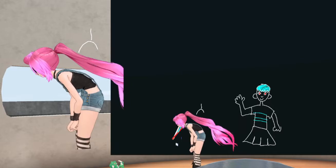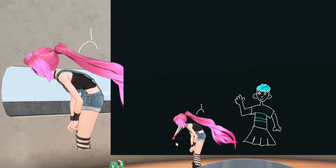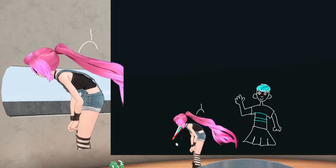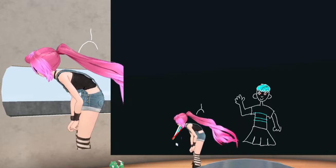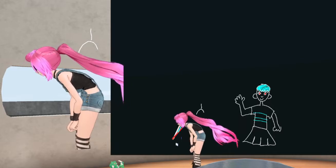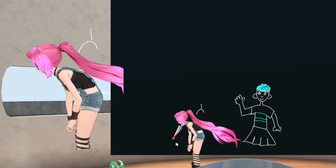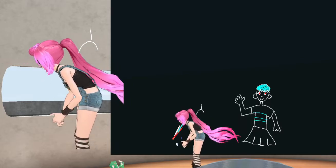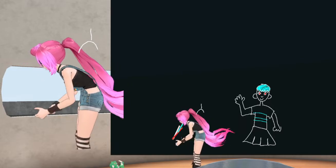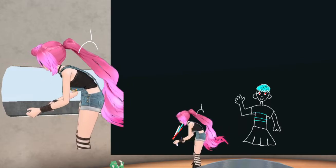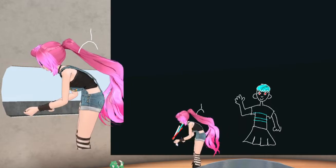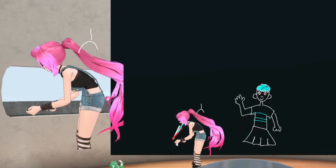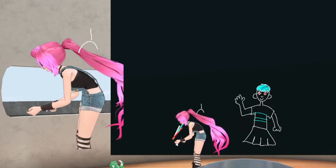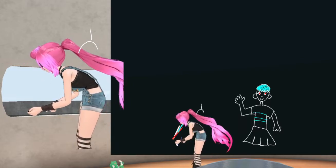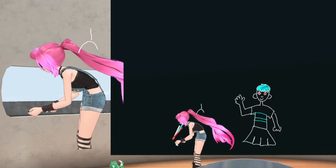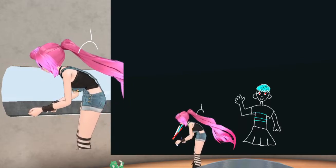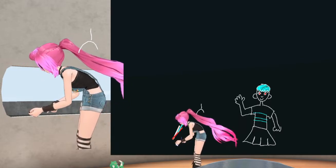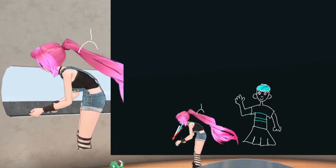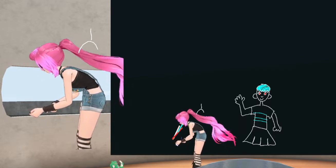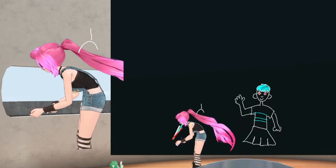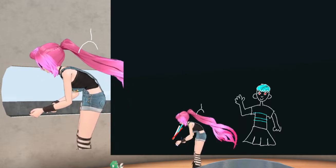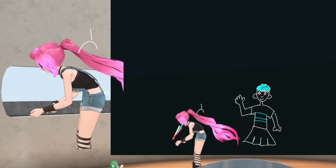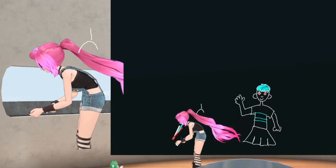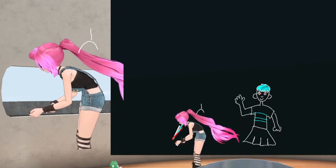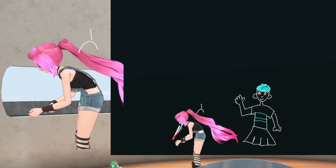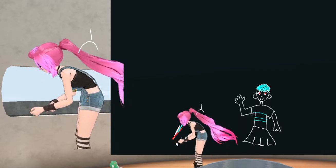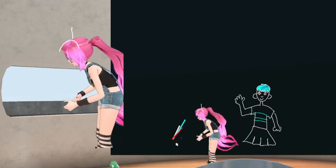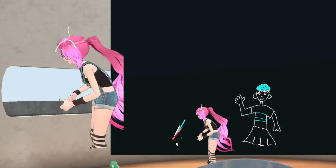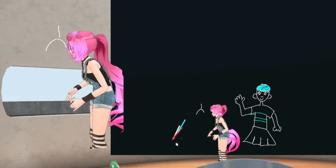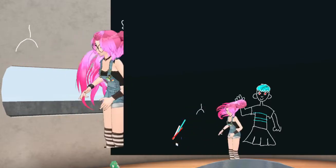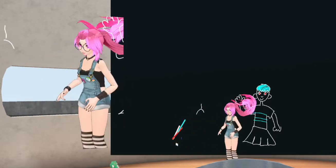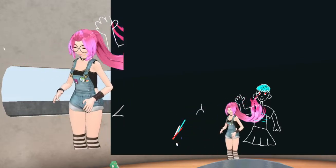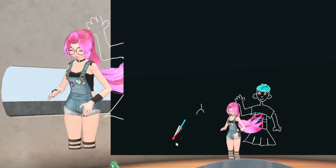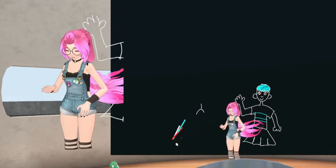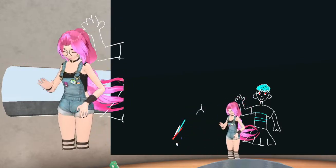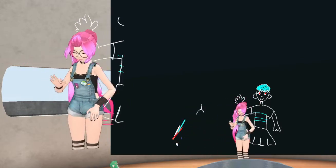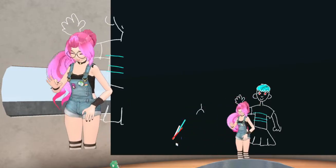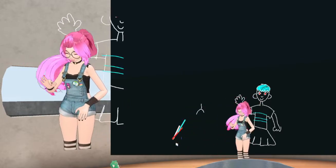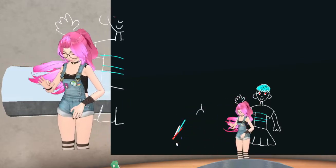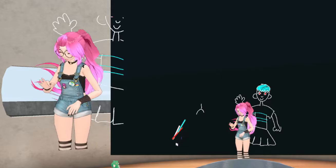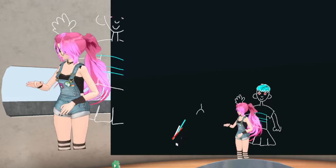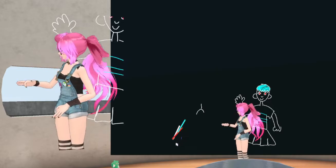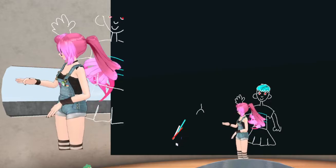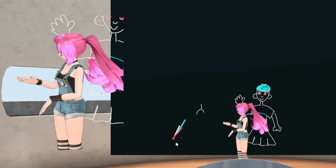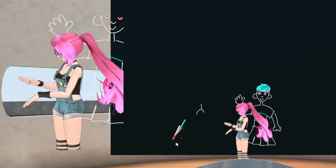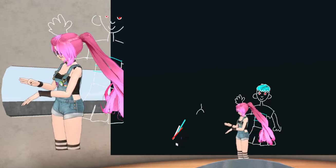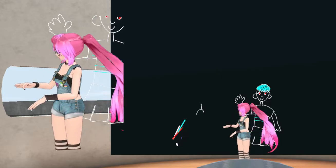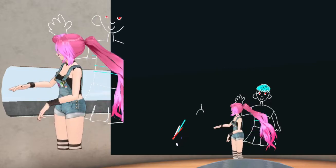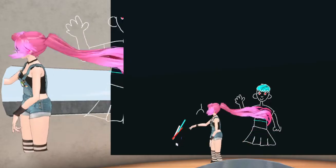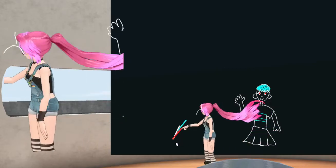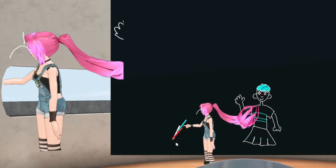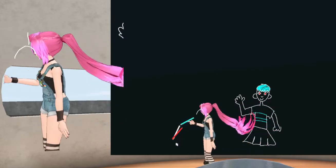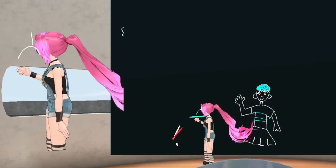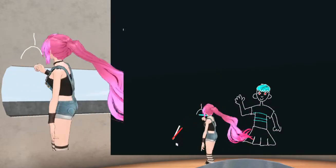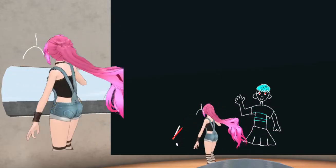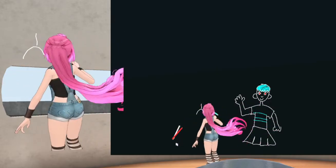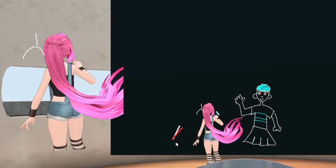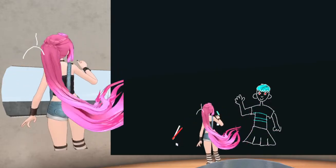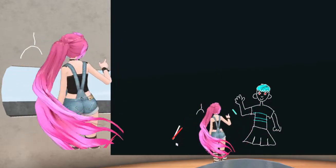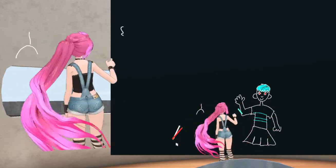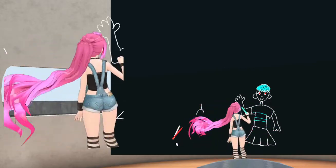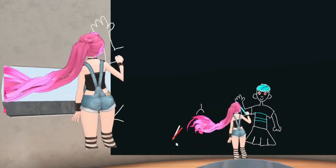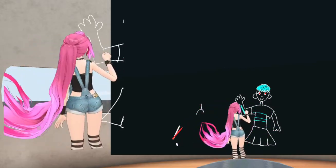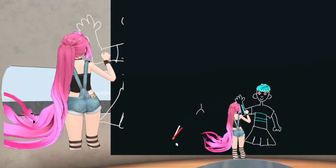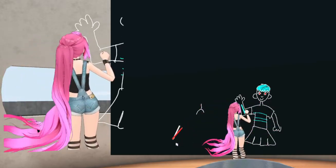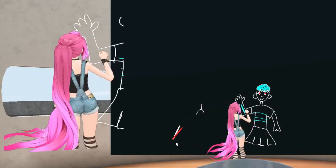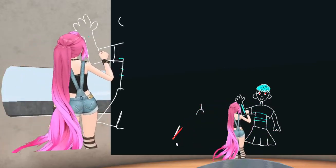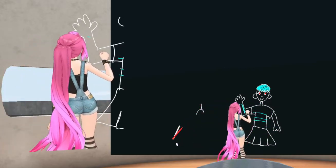B. Oh, like a watch. You want to know how to sign a watch. Oh, great. So watch, if you want to sign watch. Oh, here, let's draw a watch on